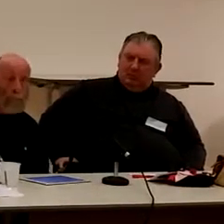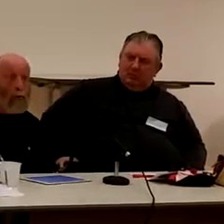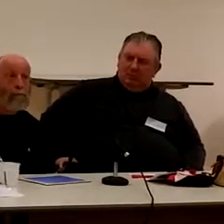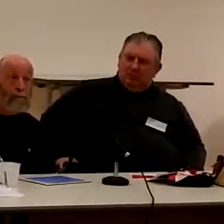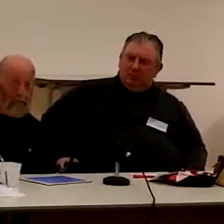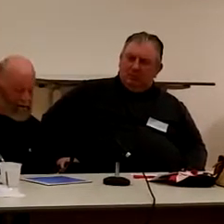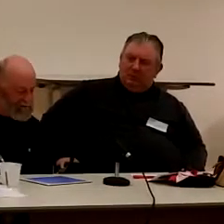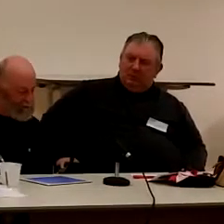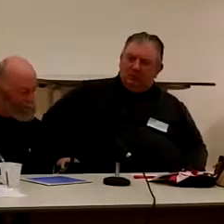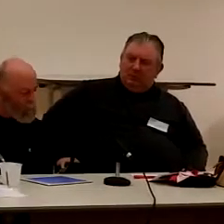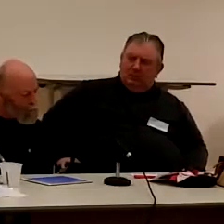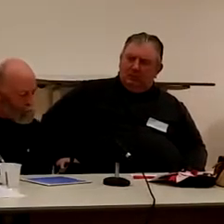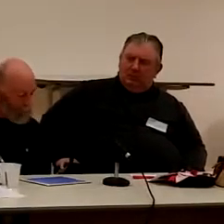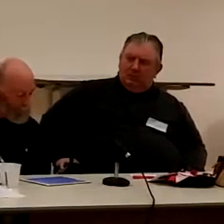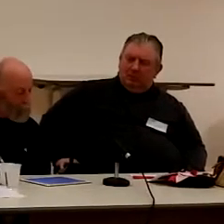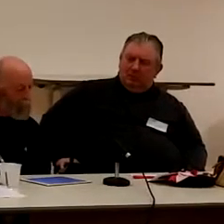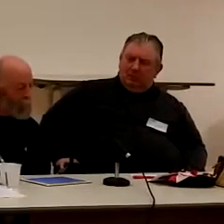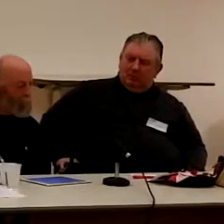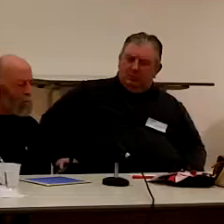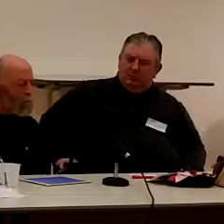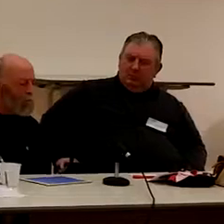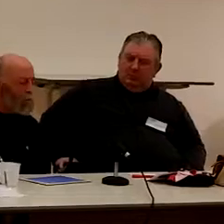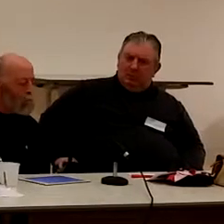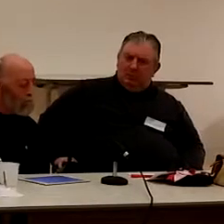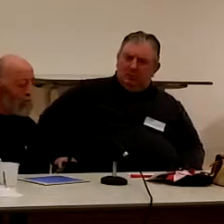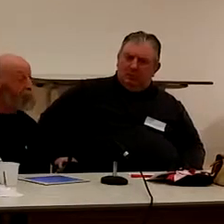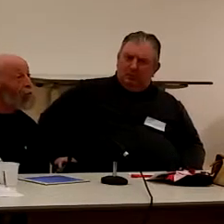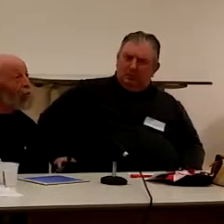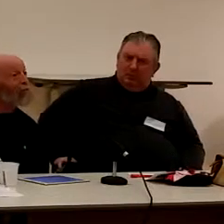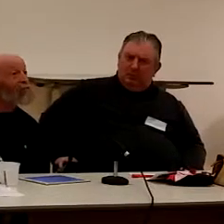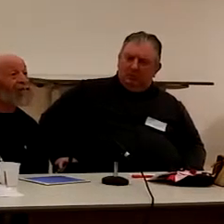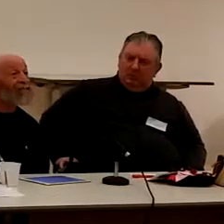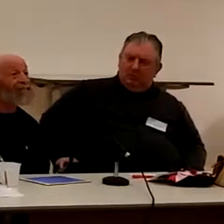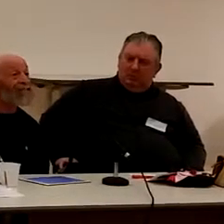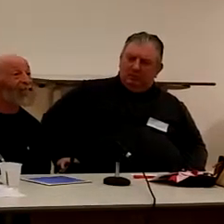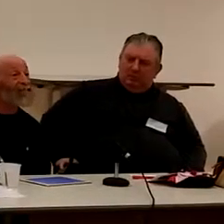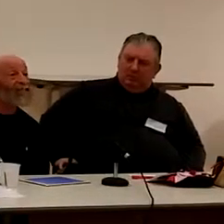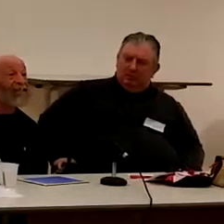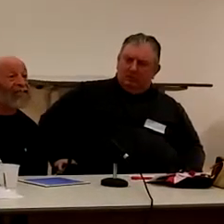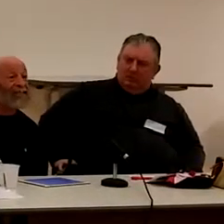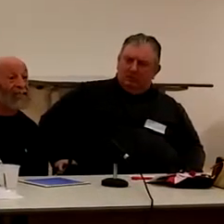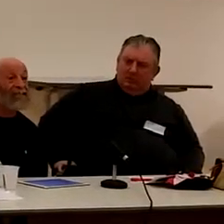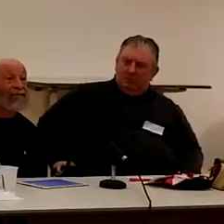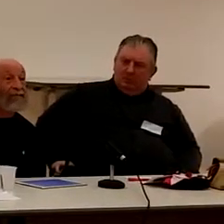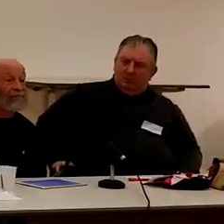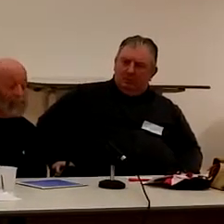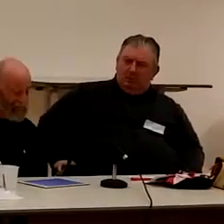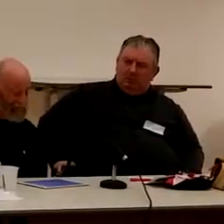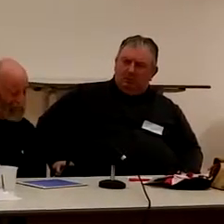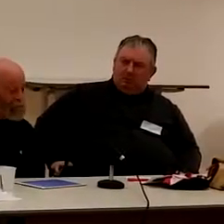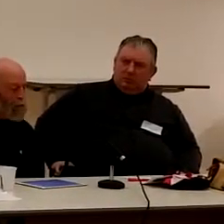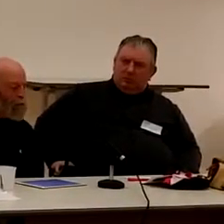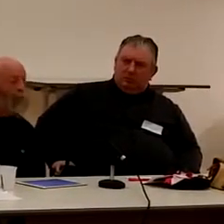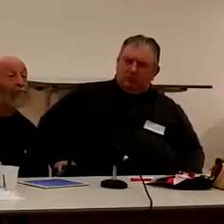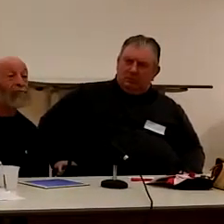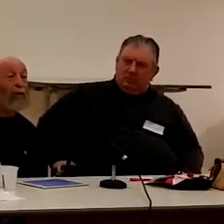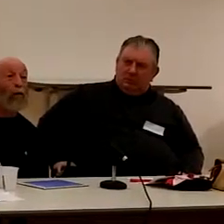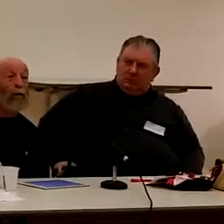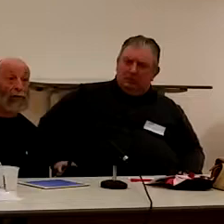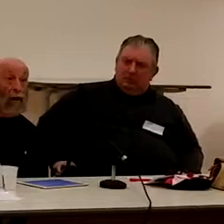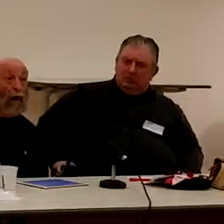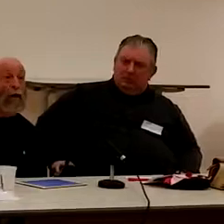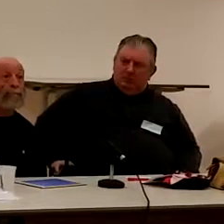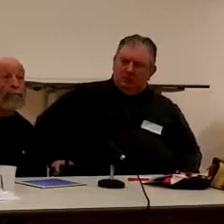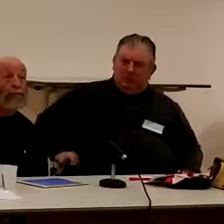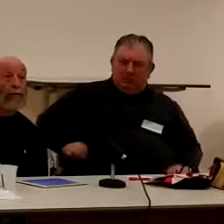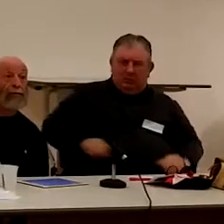historical moment in time. The 1960s and 70s